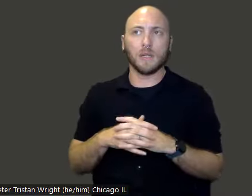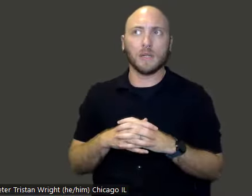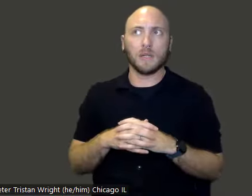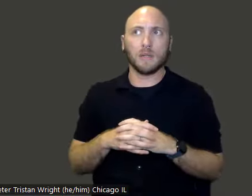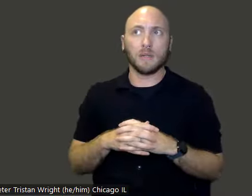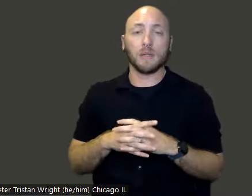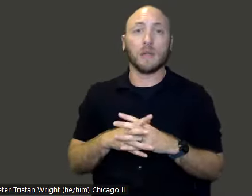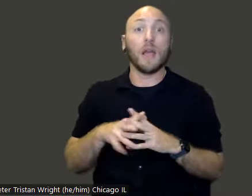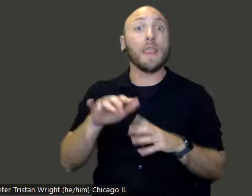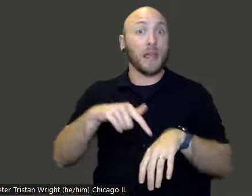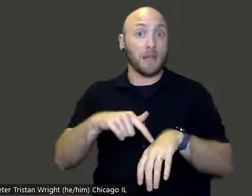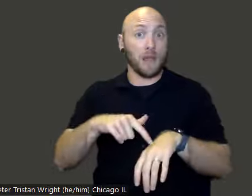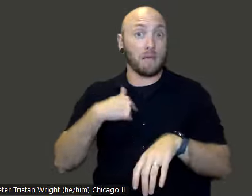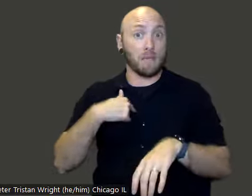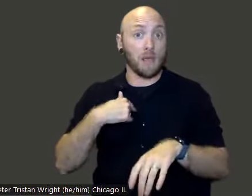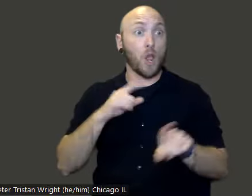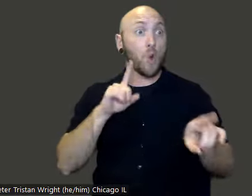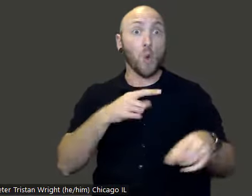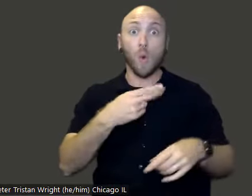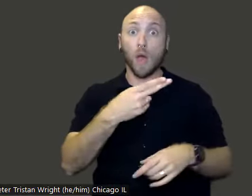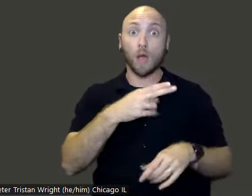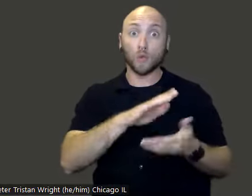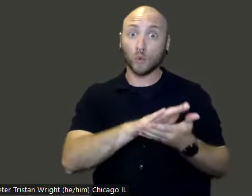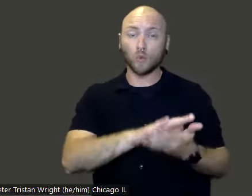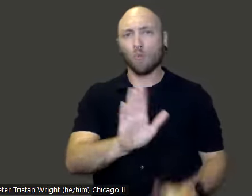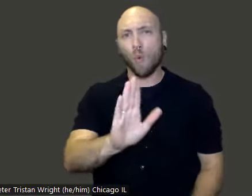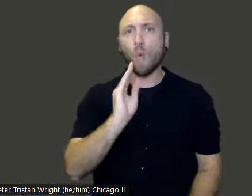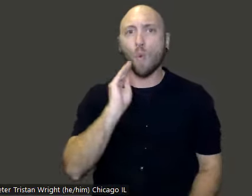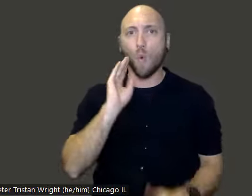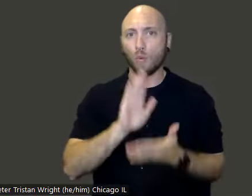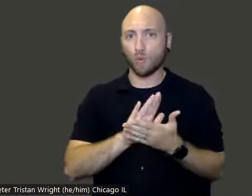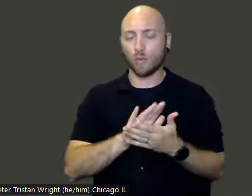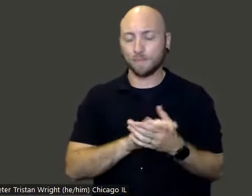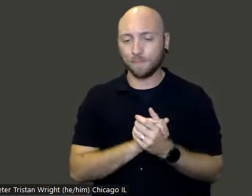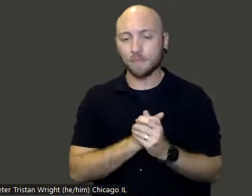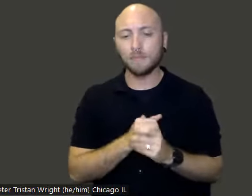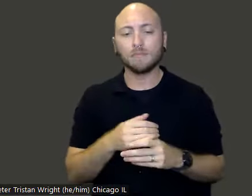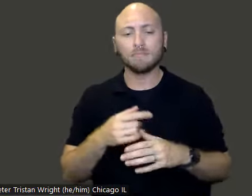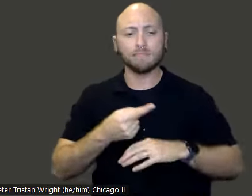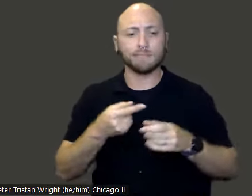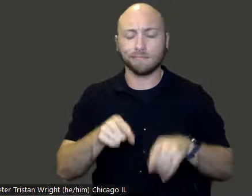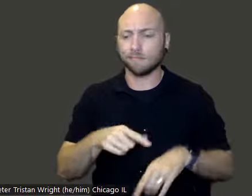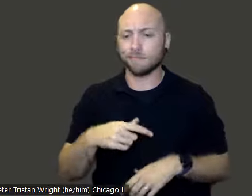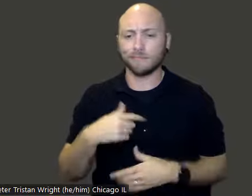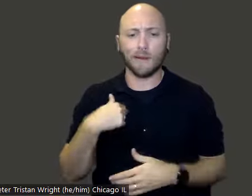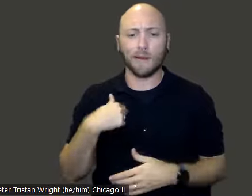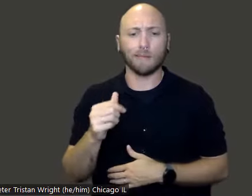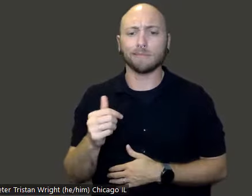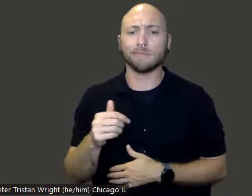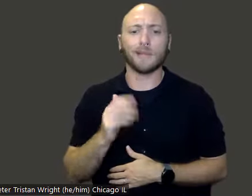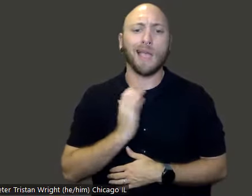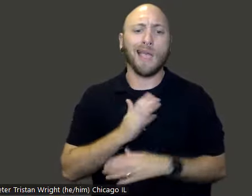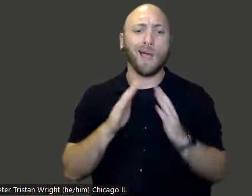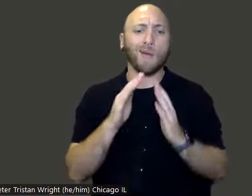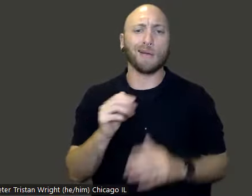point, and I was outside in our backyard and he was outside smoking